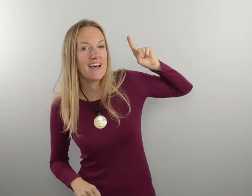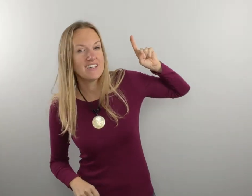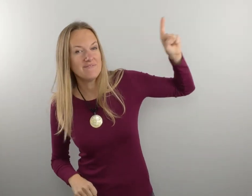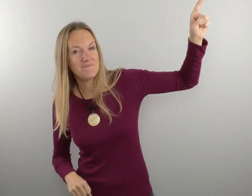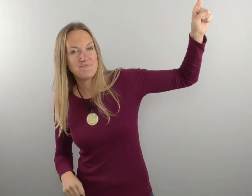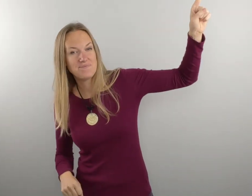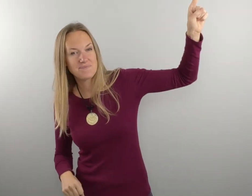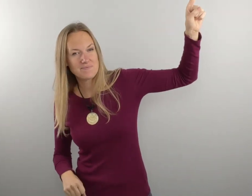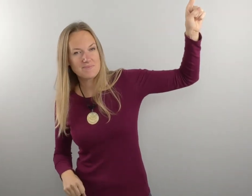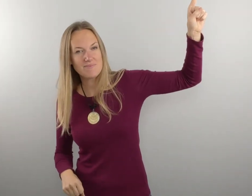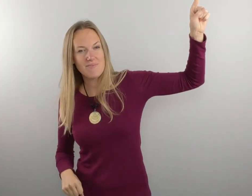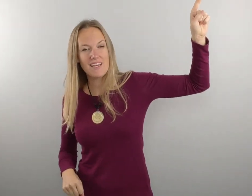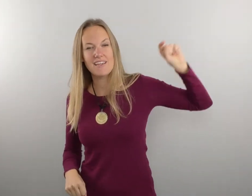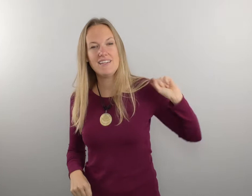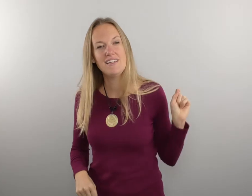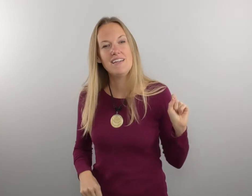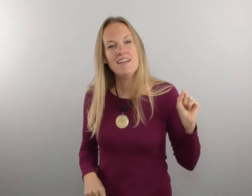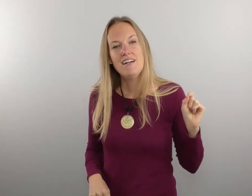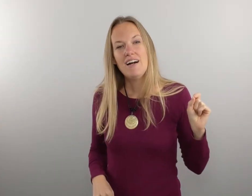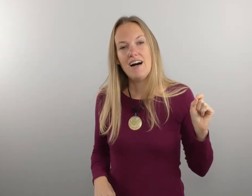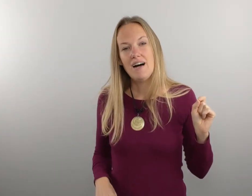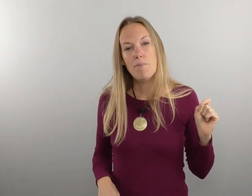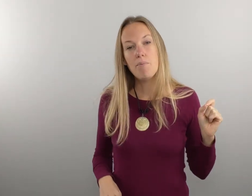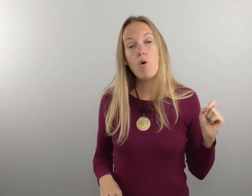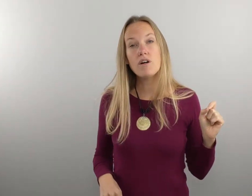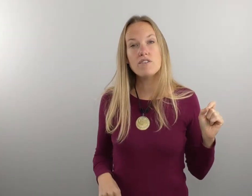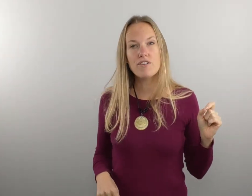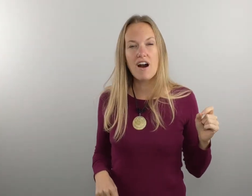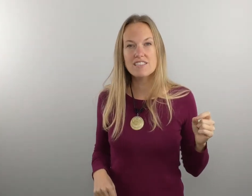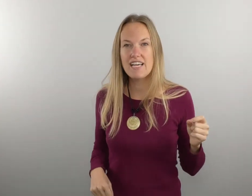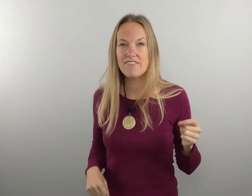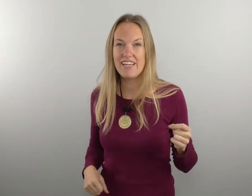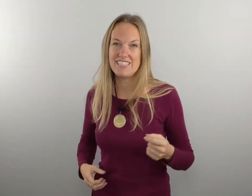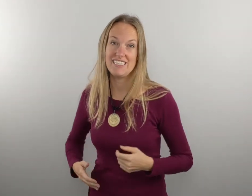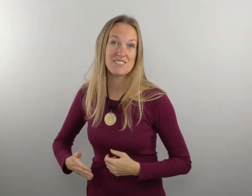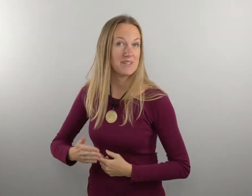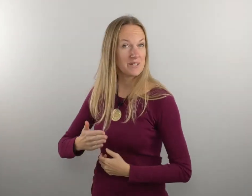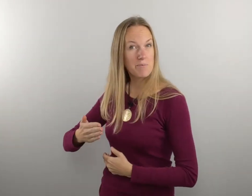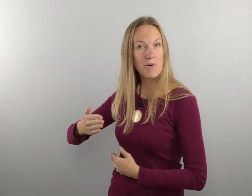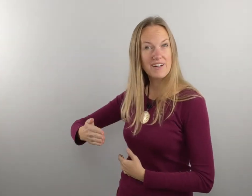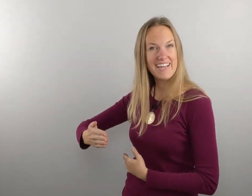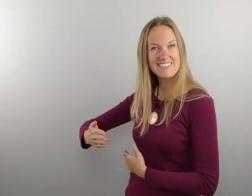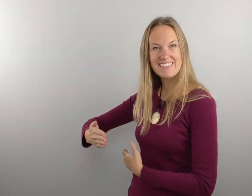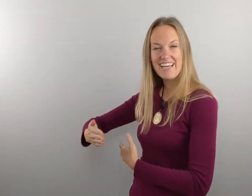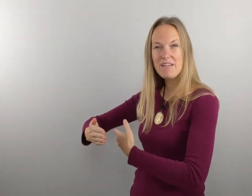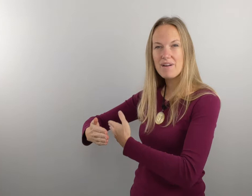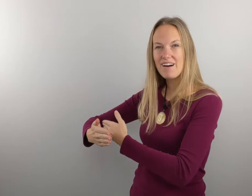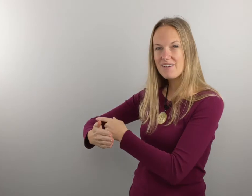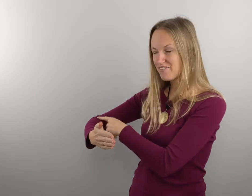heaven. Okay. Born for our salvation. So we learned born yesterday, but I'll